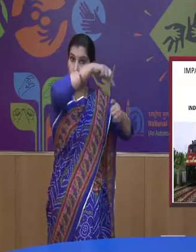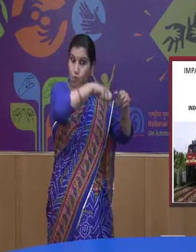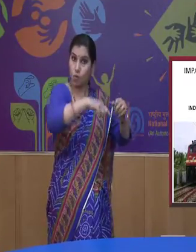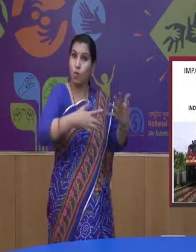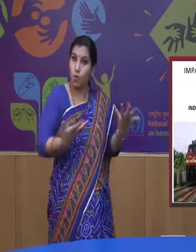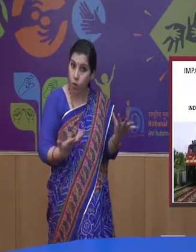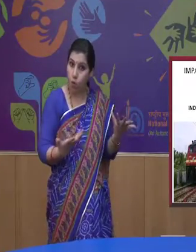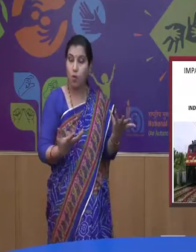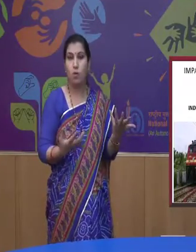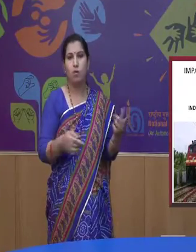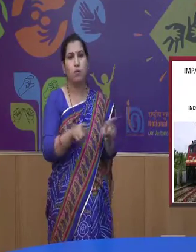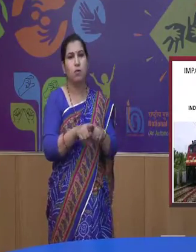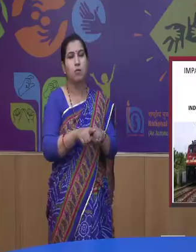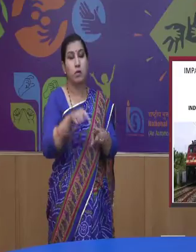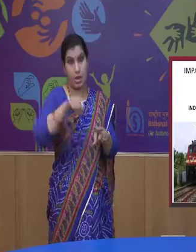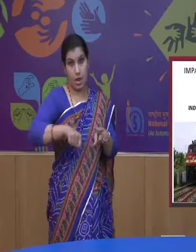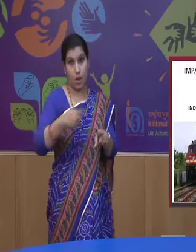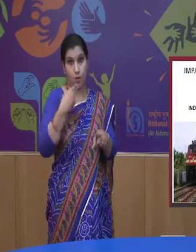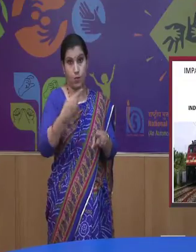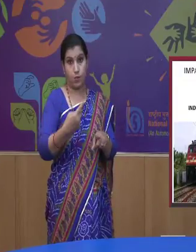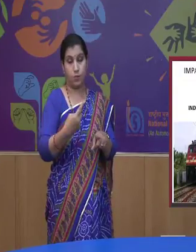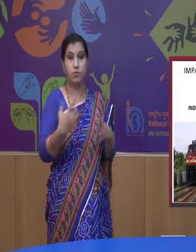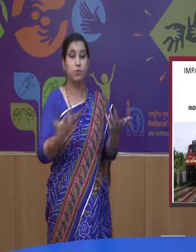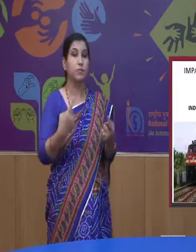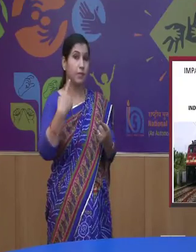or what we call IAS,